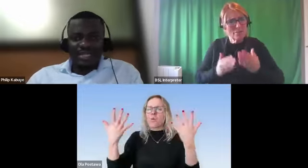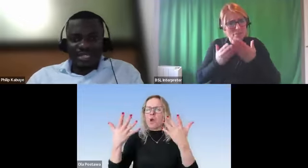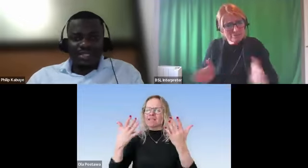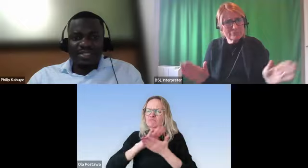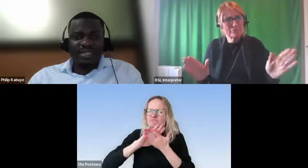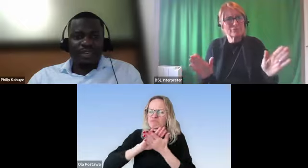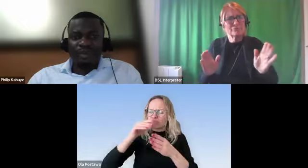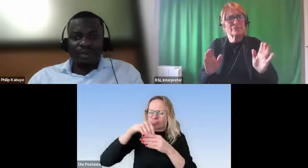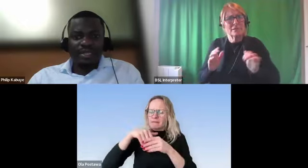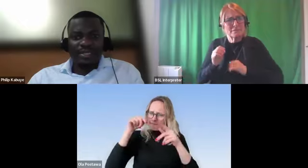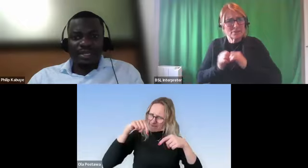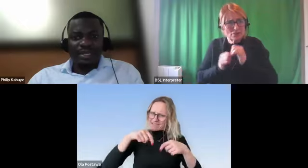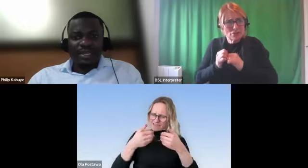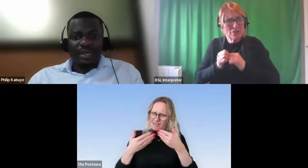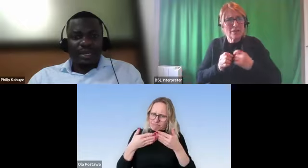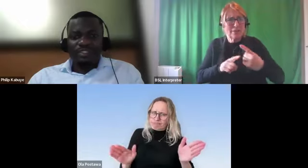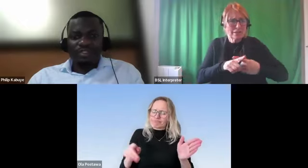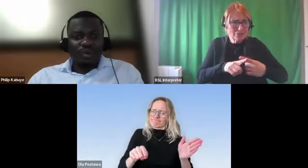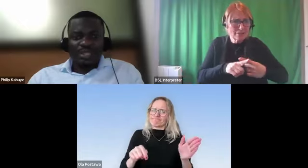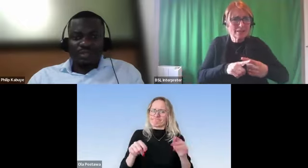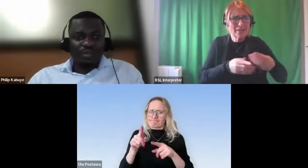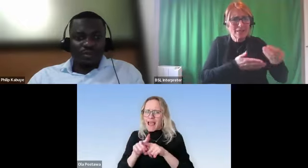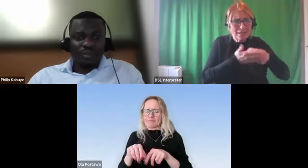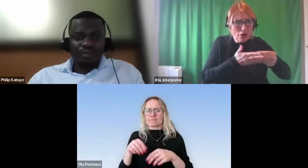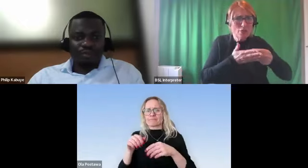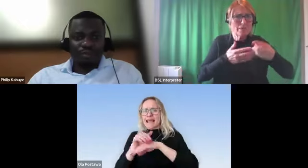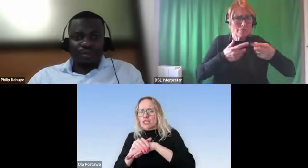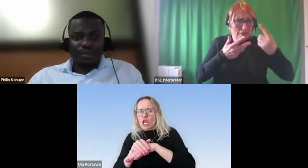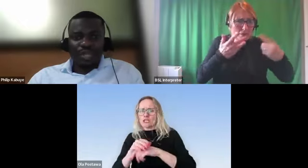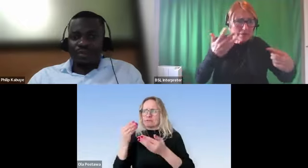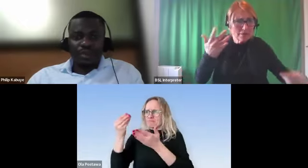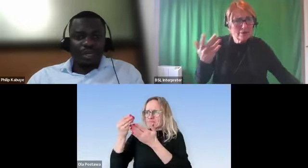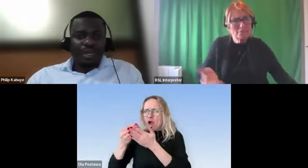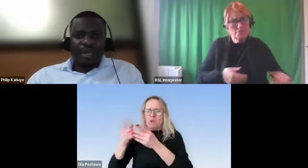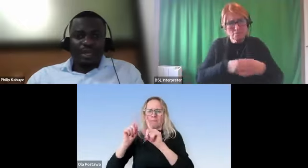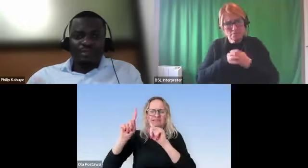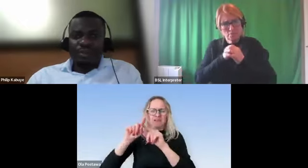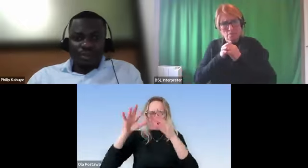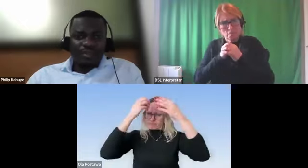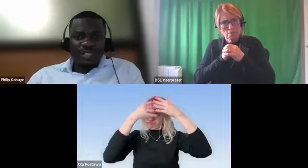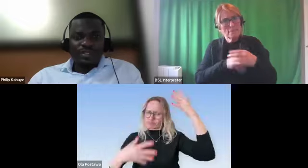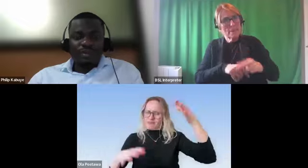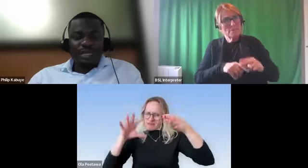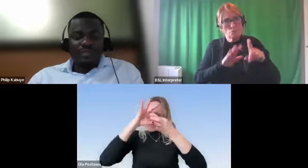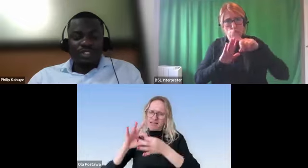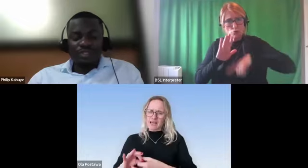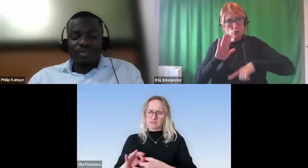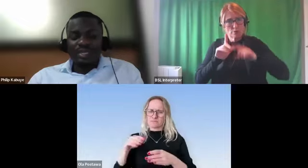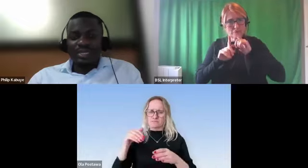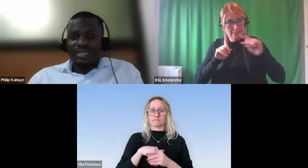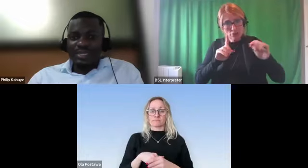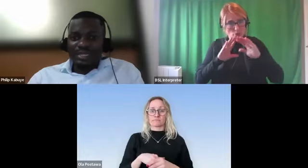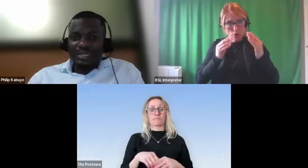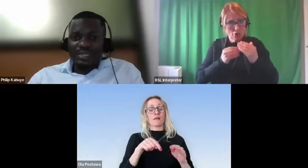infrastructure, span literacy, economies, and so on and so forth. So if the rules of the digital world